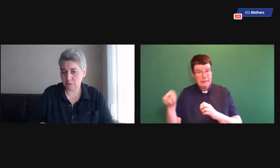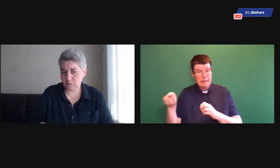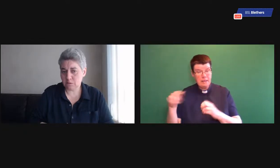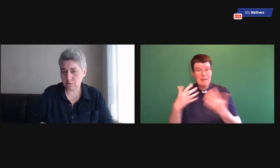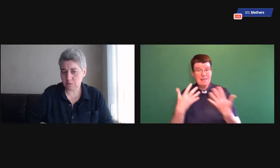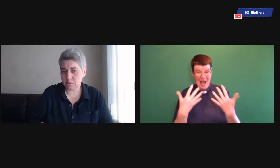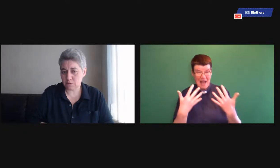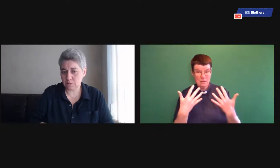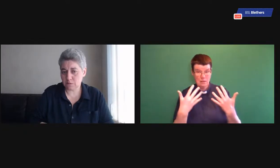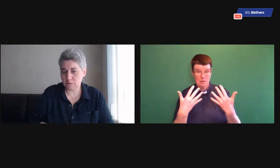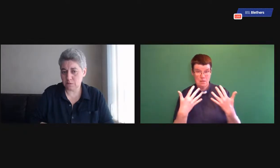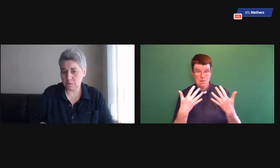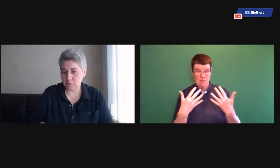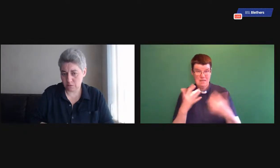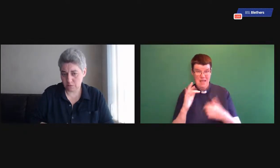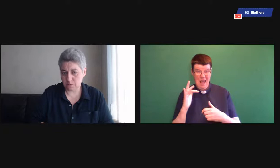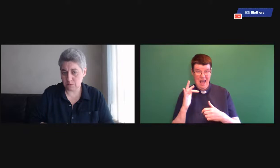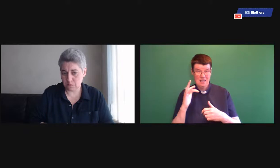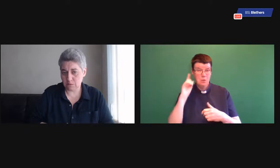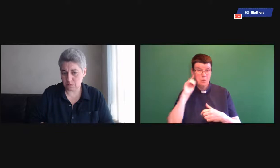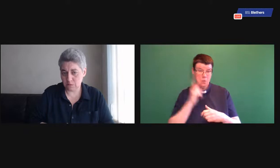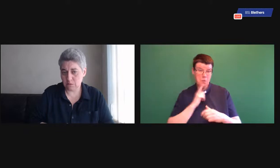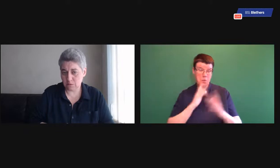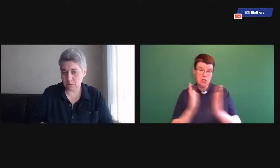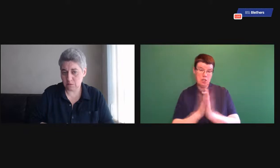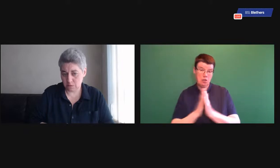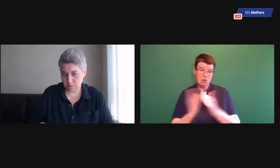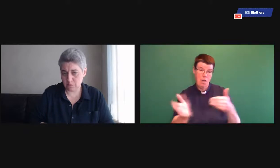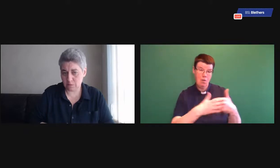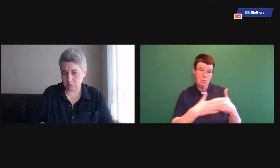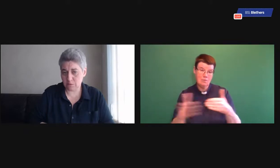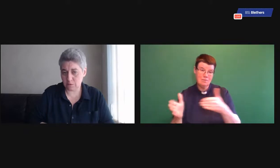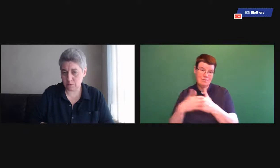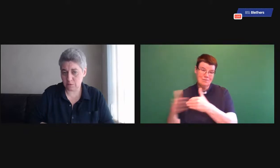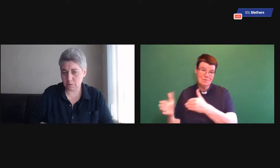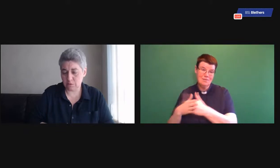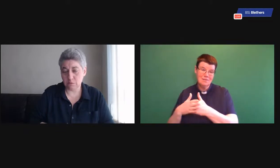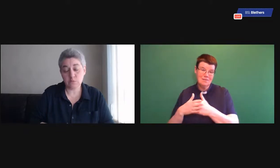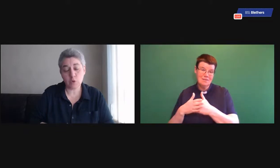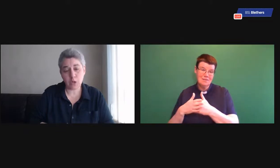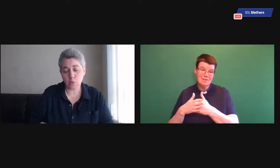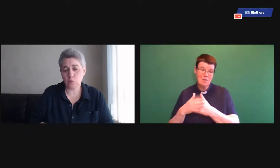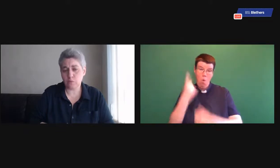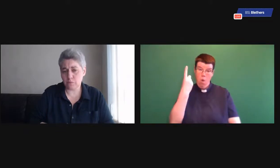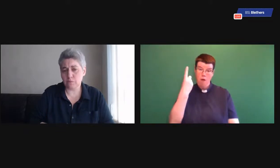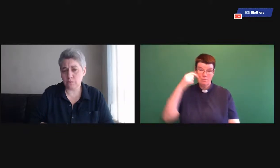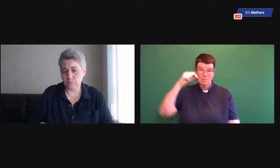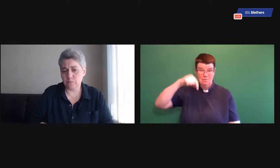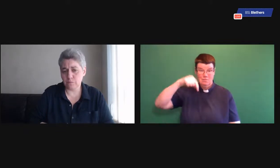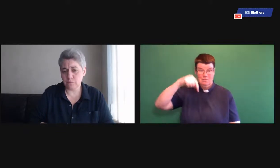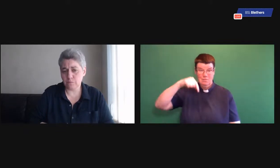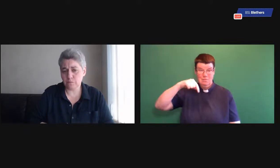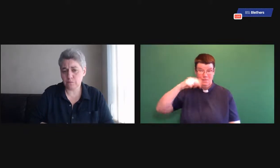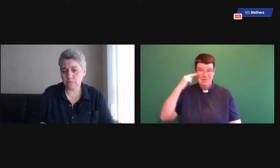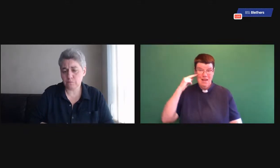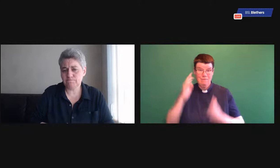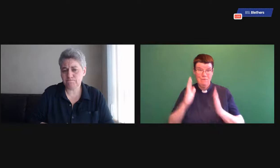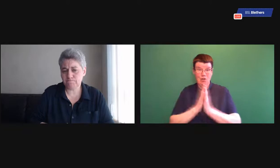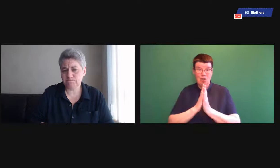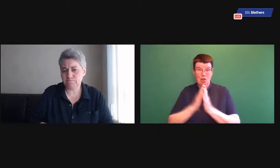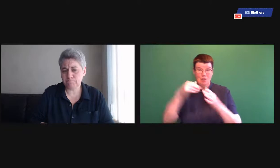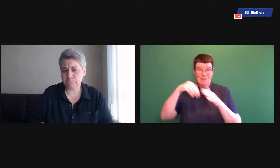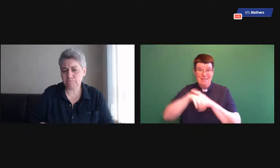to do lots of things, but it's money. But in Aberdeen, there's only 10, well, there was 10 hearing churches